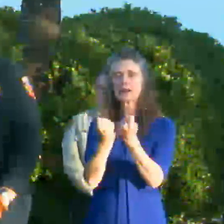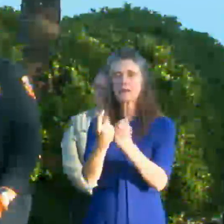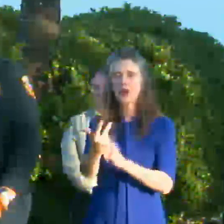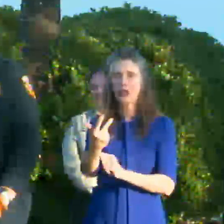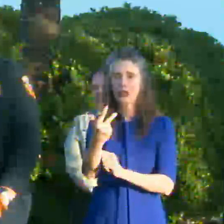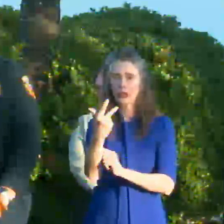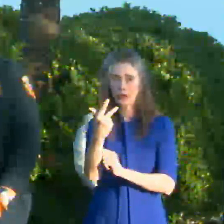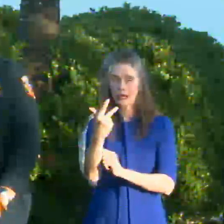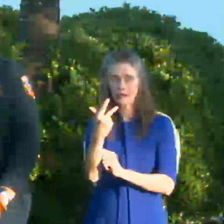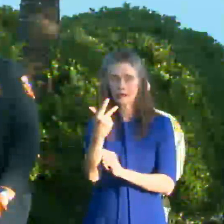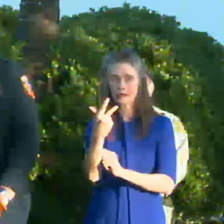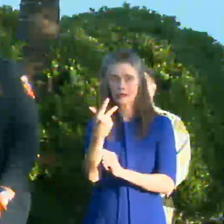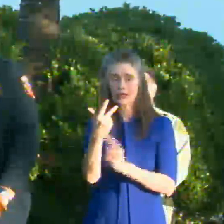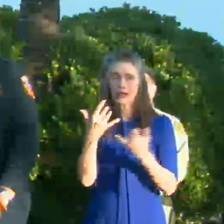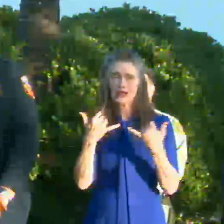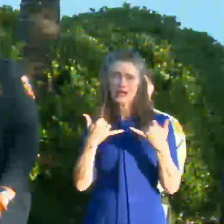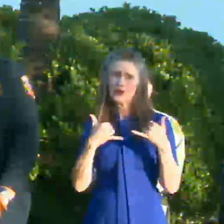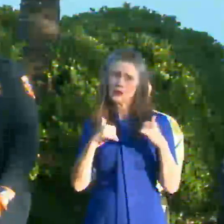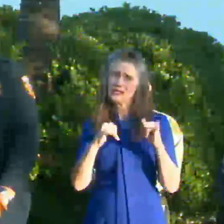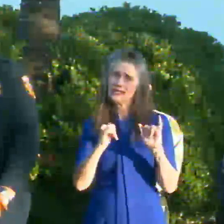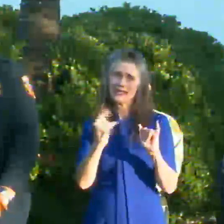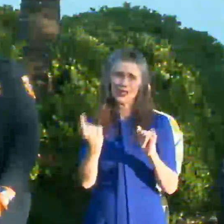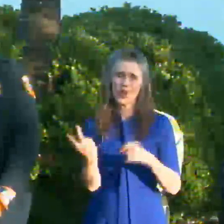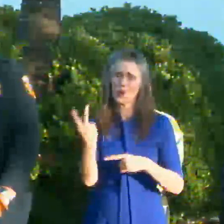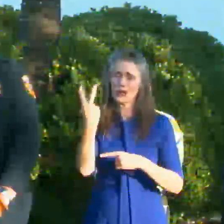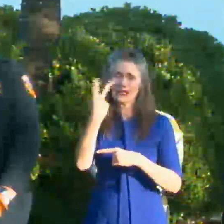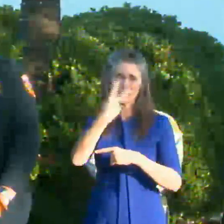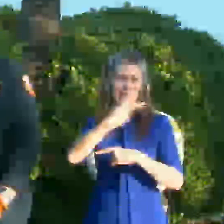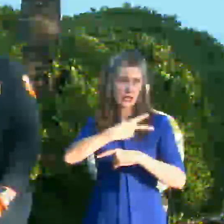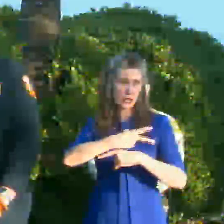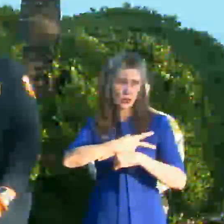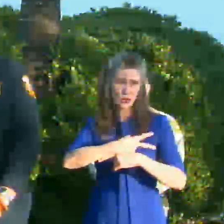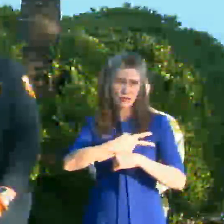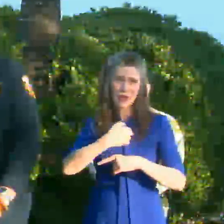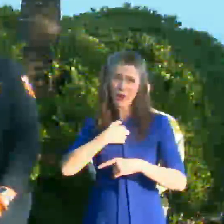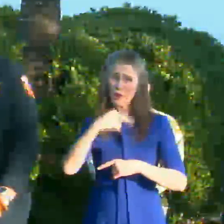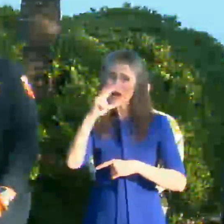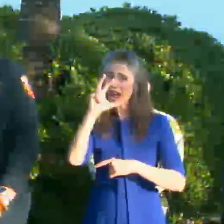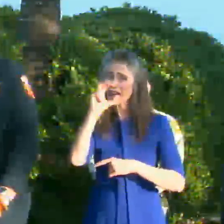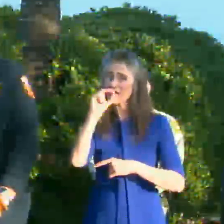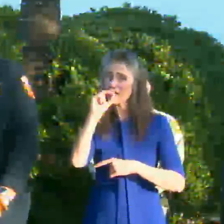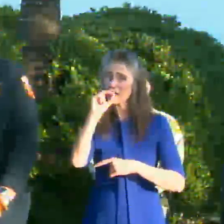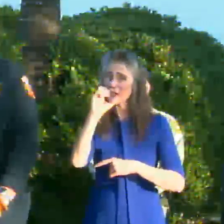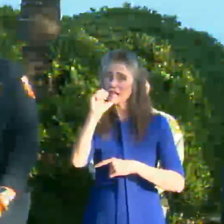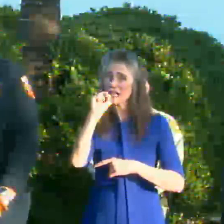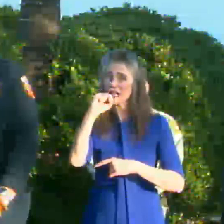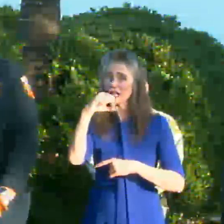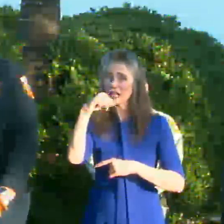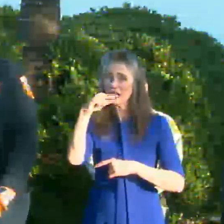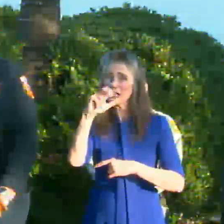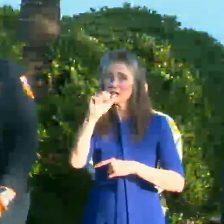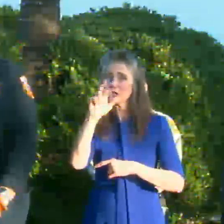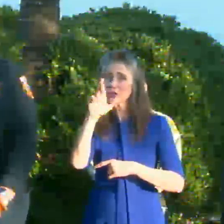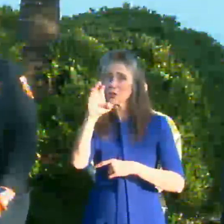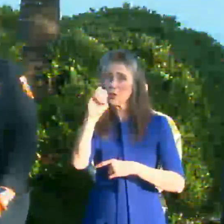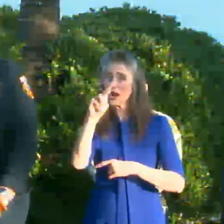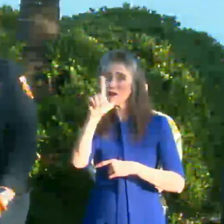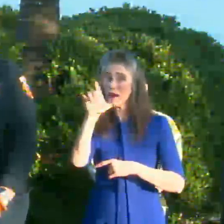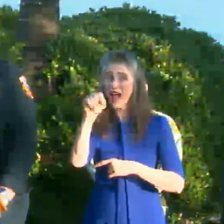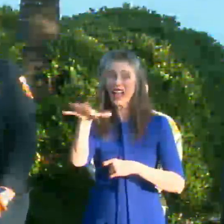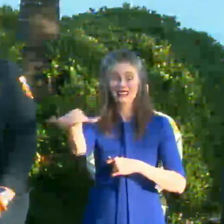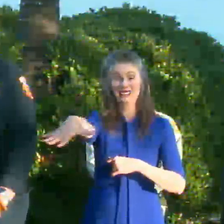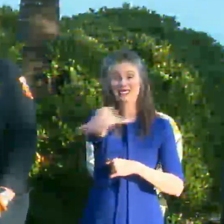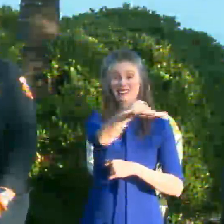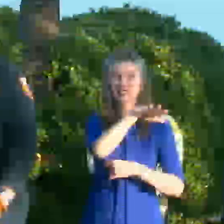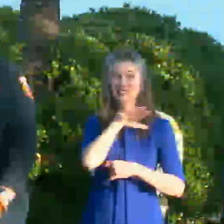inspection out there through this. So we got 30 square miles. We have several damage inspection teams on the ground inspecting it